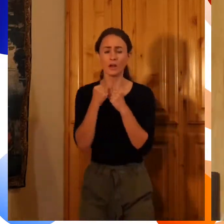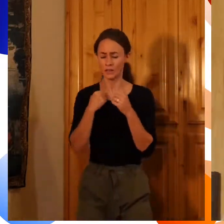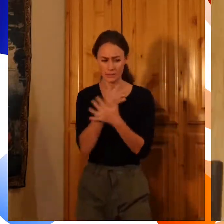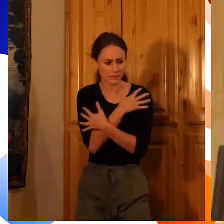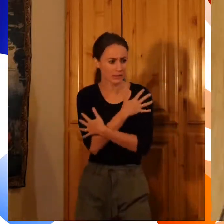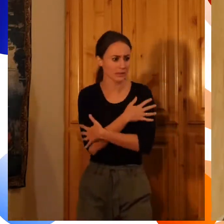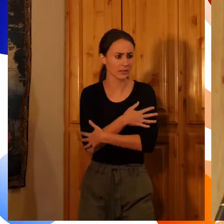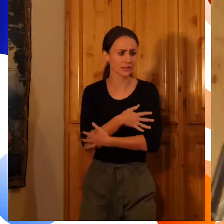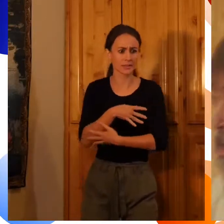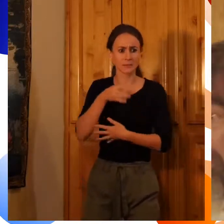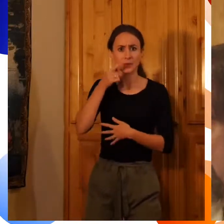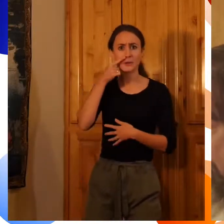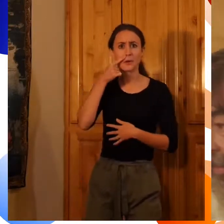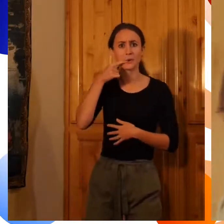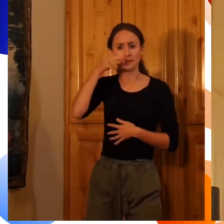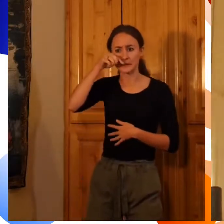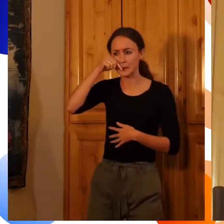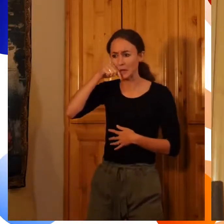suddenly, "Achoo!"